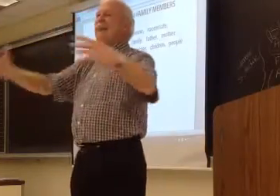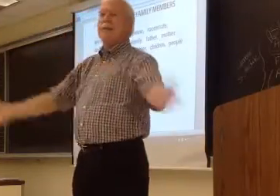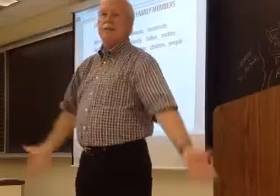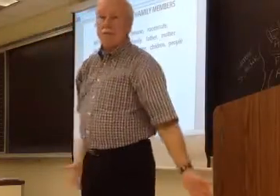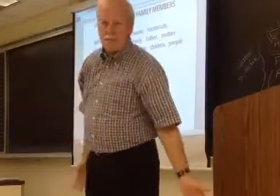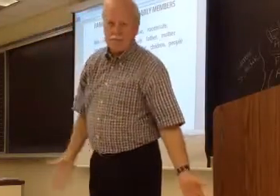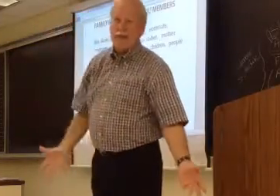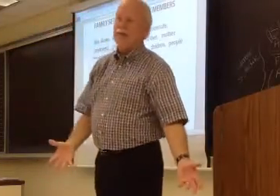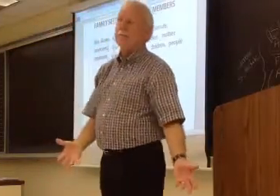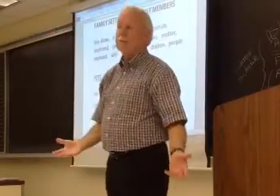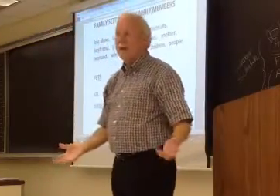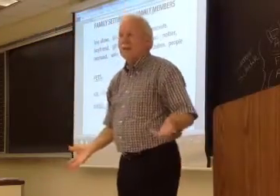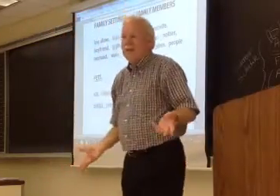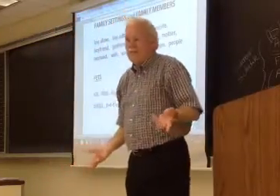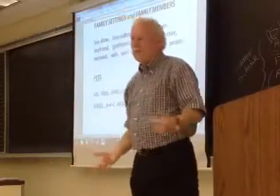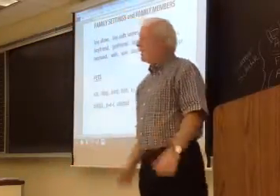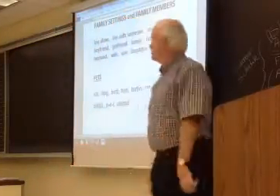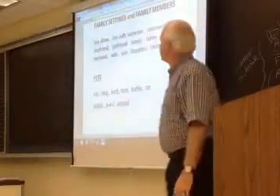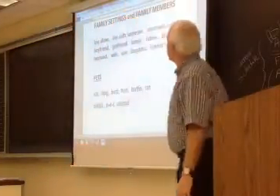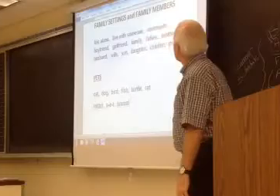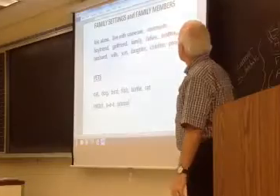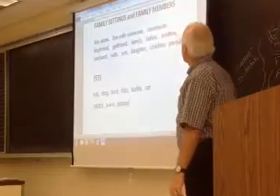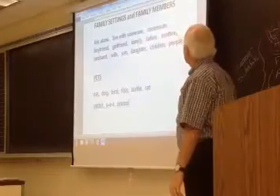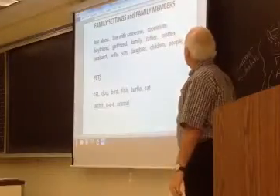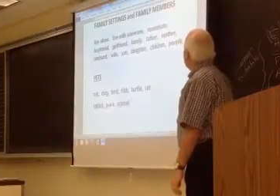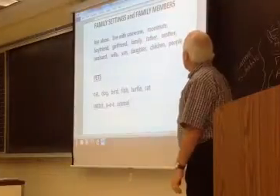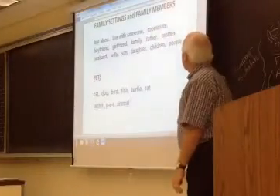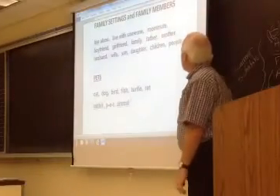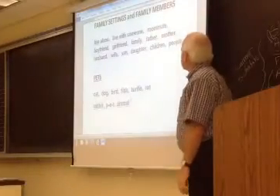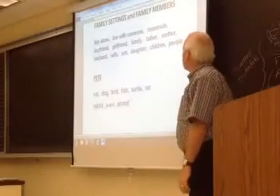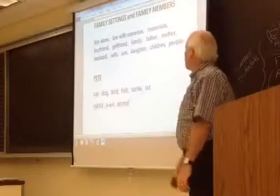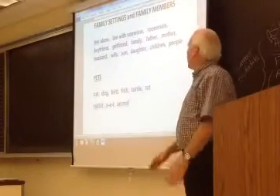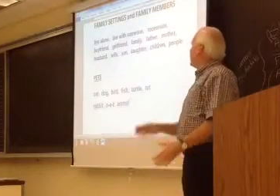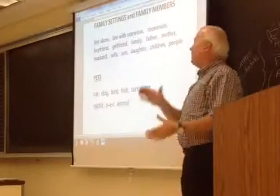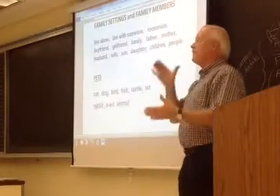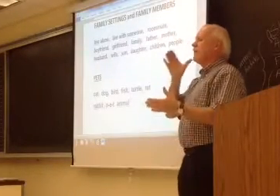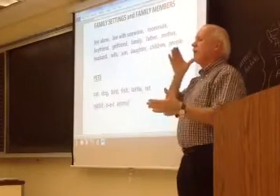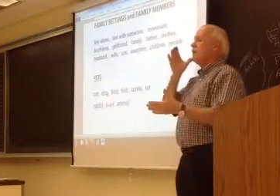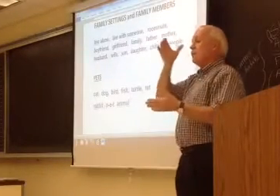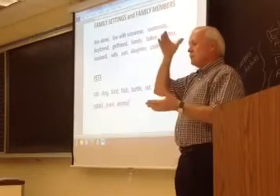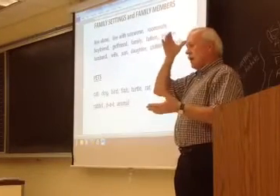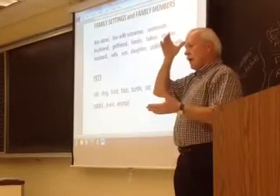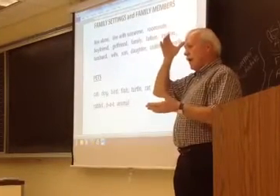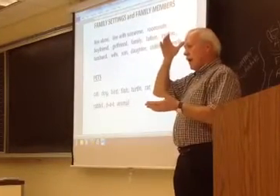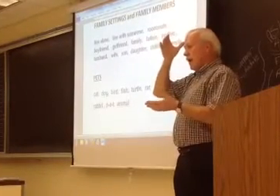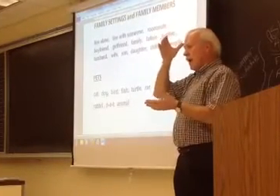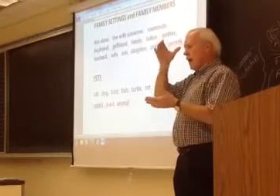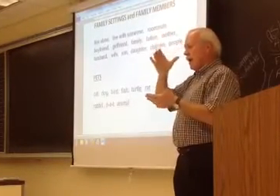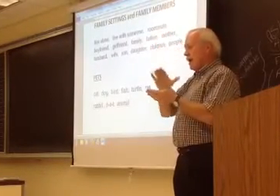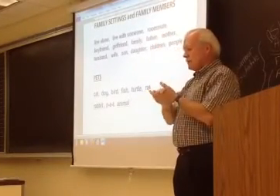exactly the same sign. Gotta get used to it. Husband or wife. Oops.